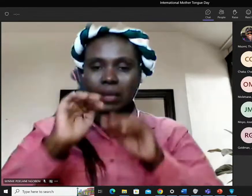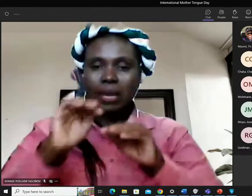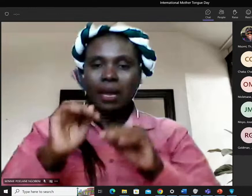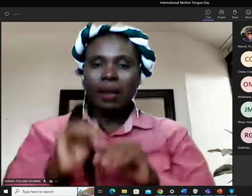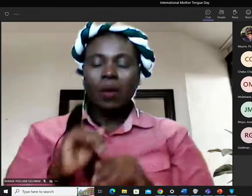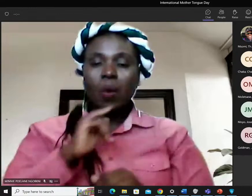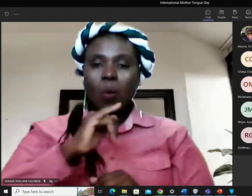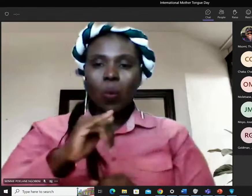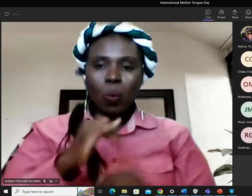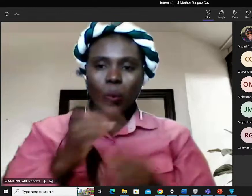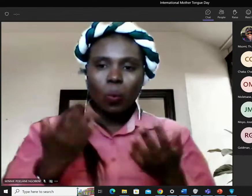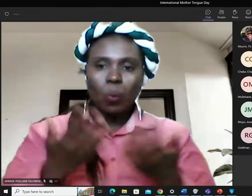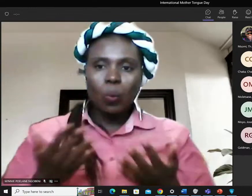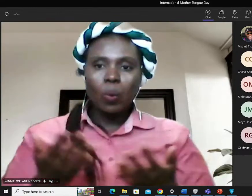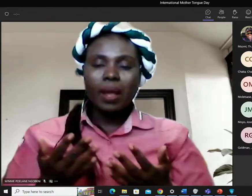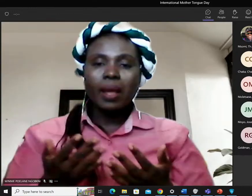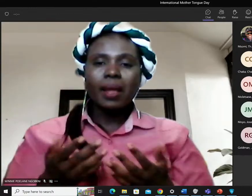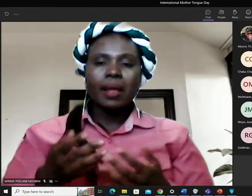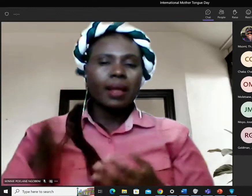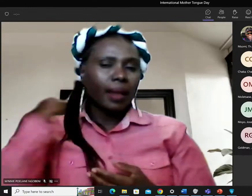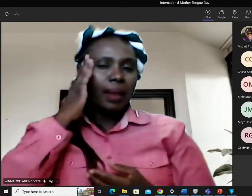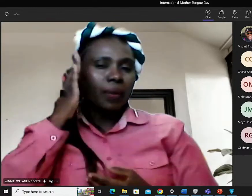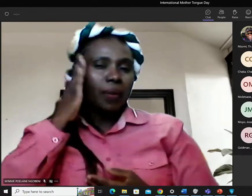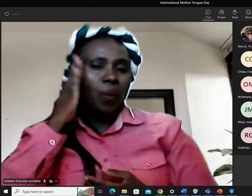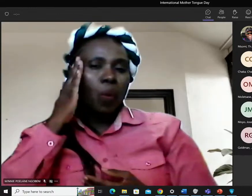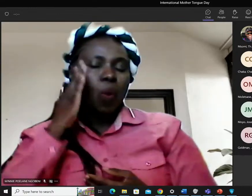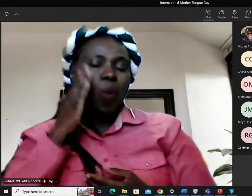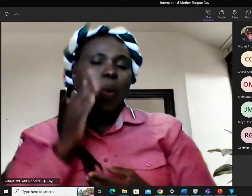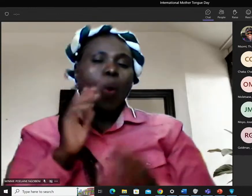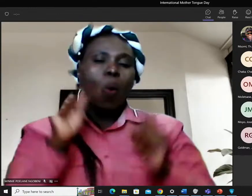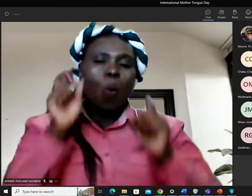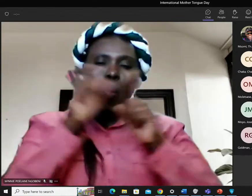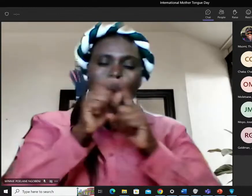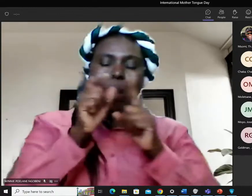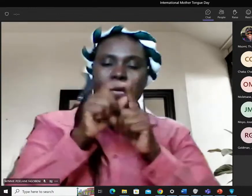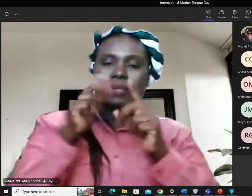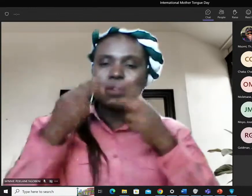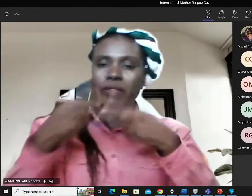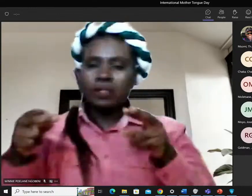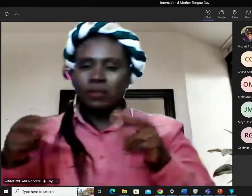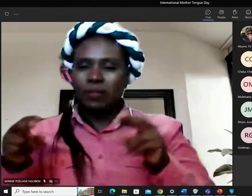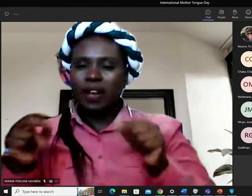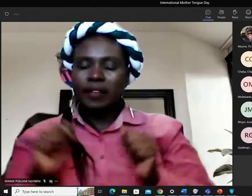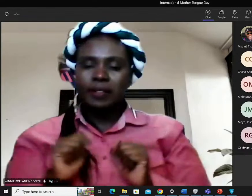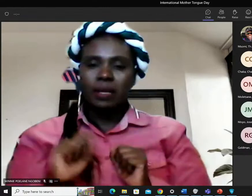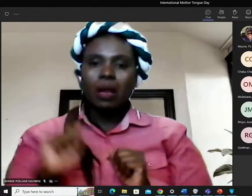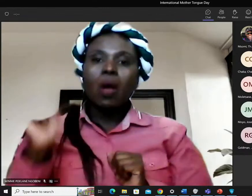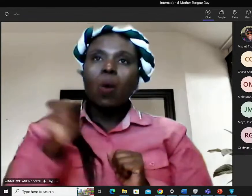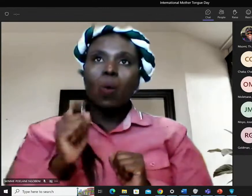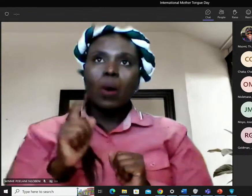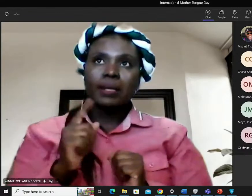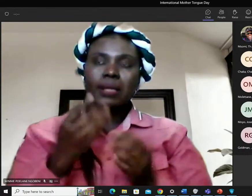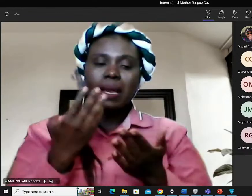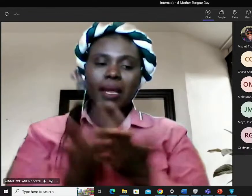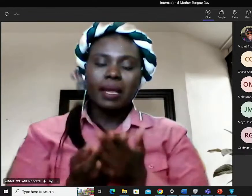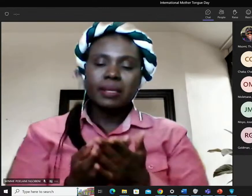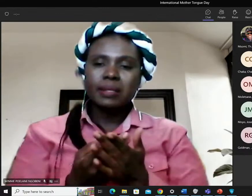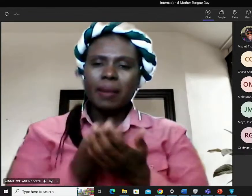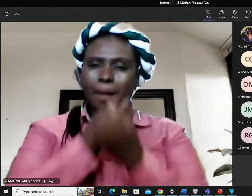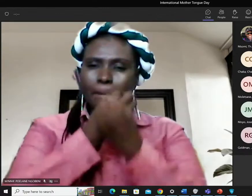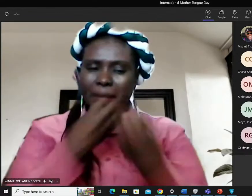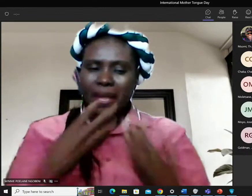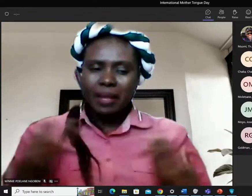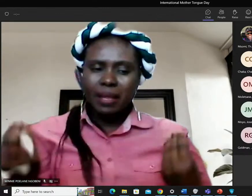they understand what the terminology is all about, what it is. They can see multiple representations of